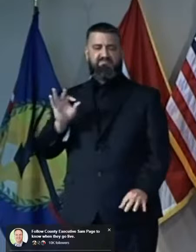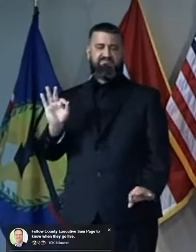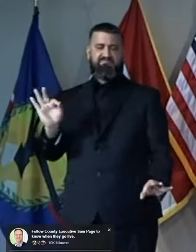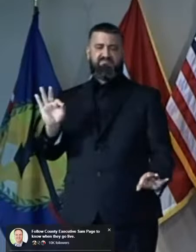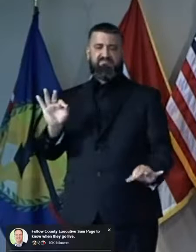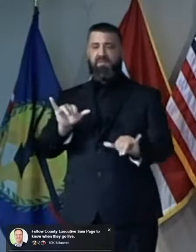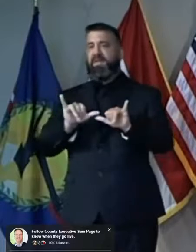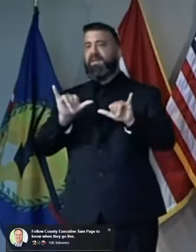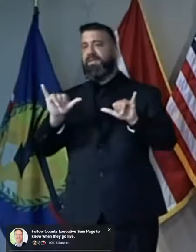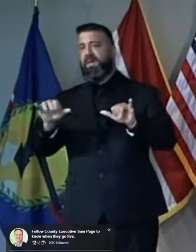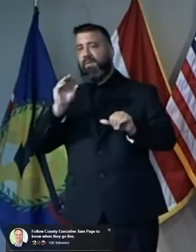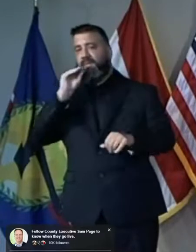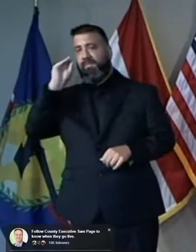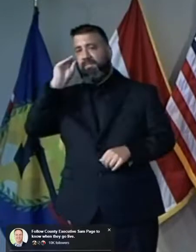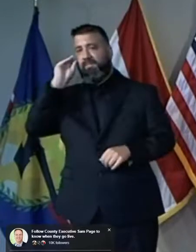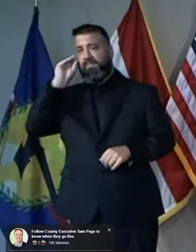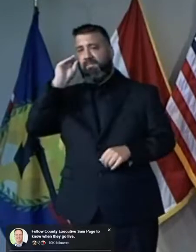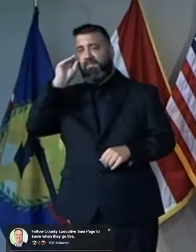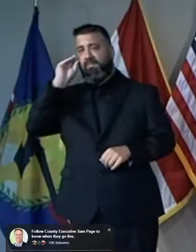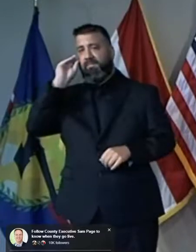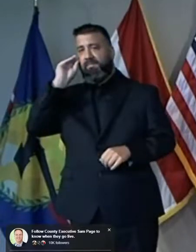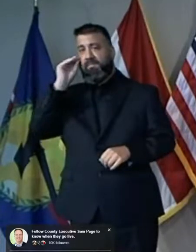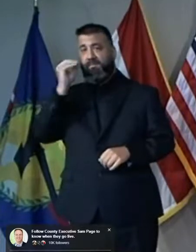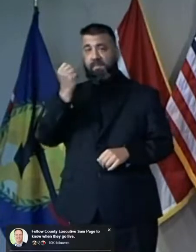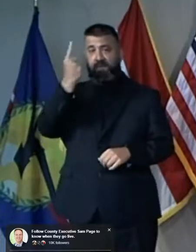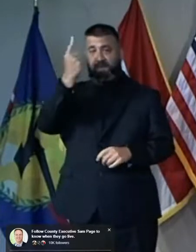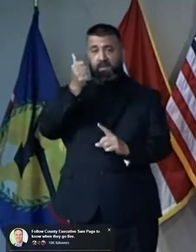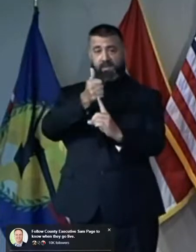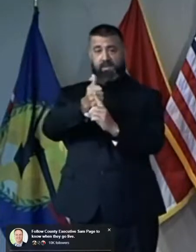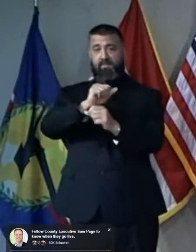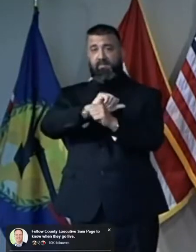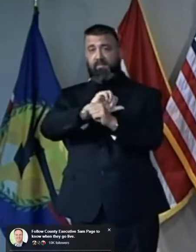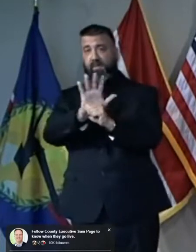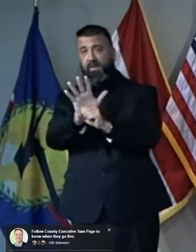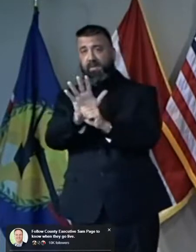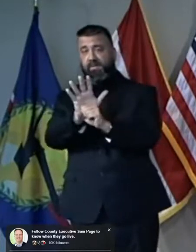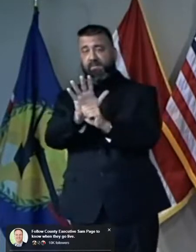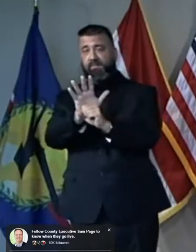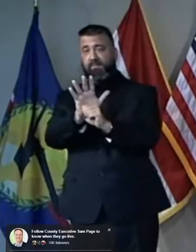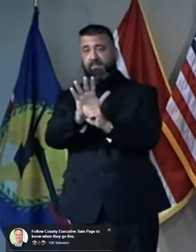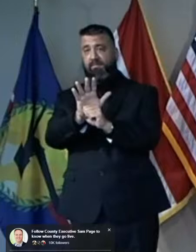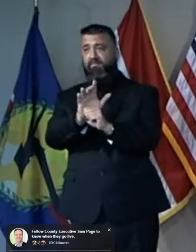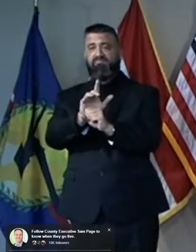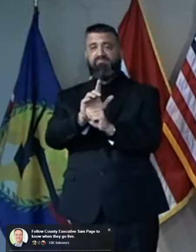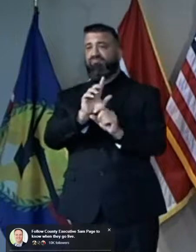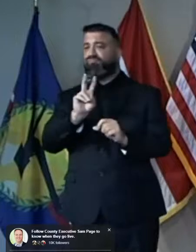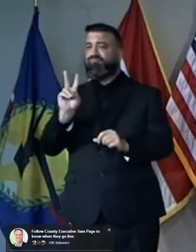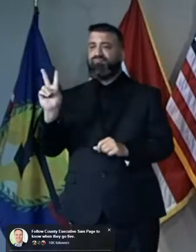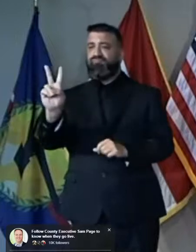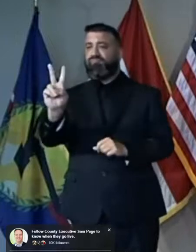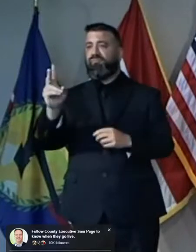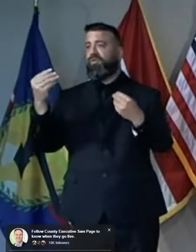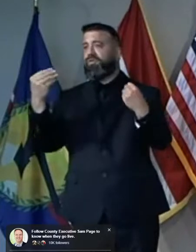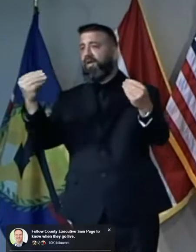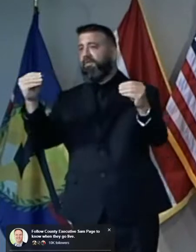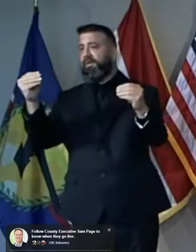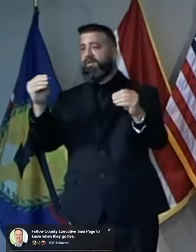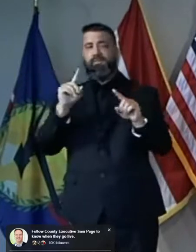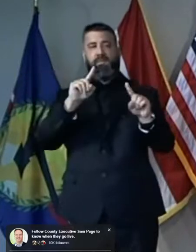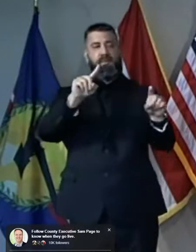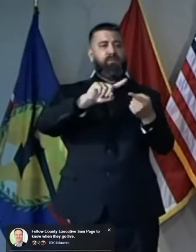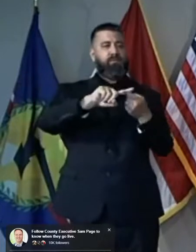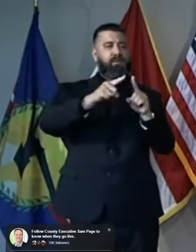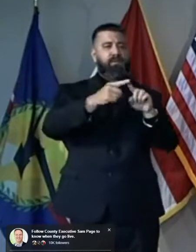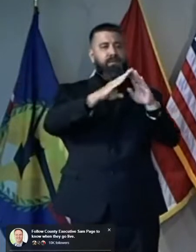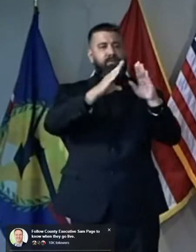It may not seem like anything, but if you have the virus and you go out shopping with someone or you go over to visit someone at their